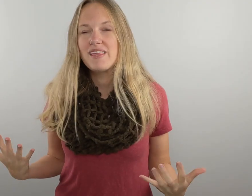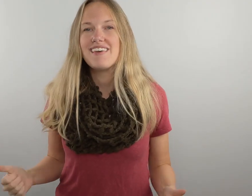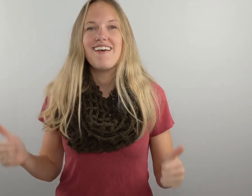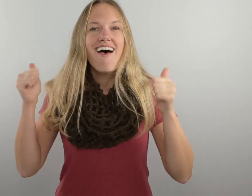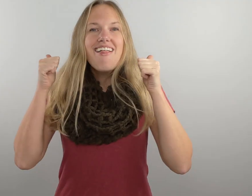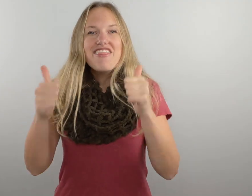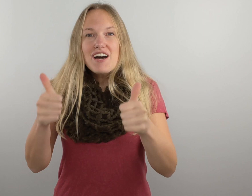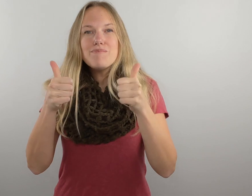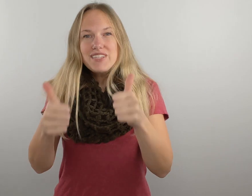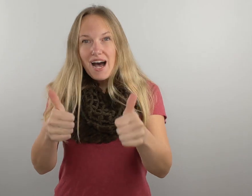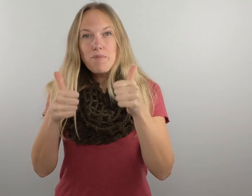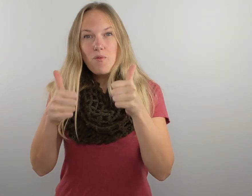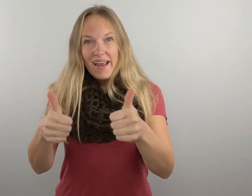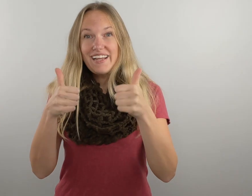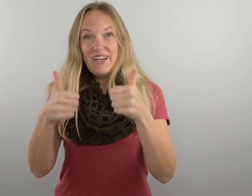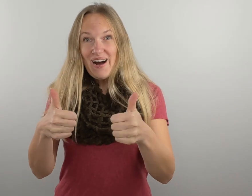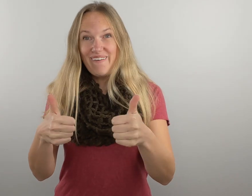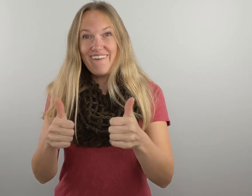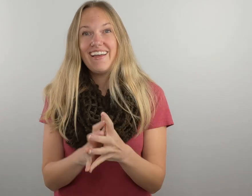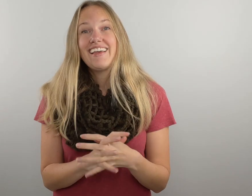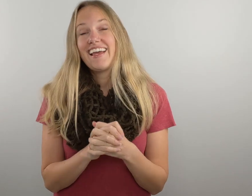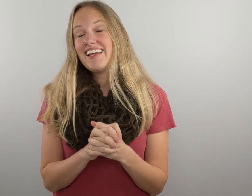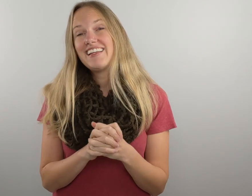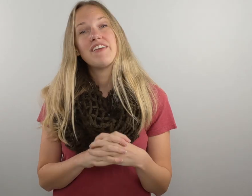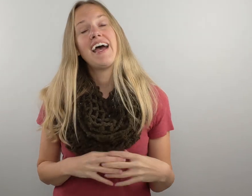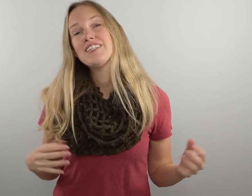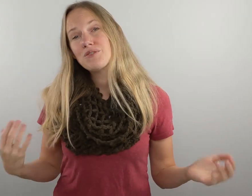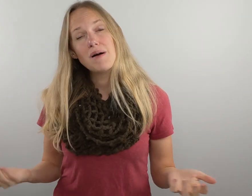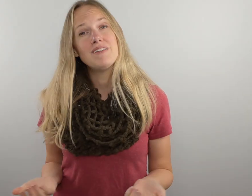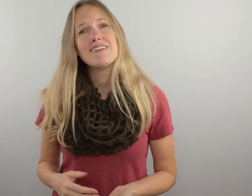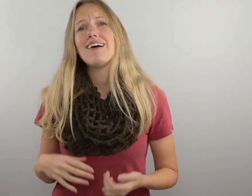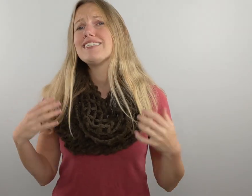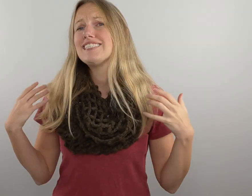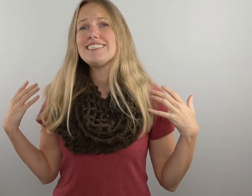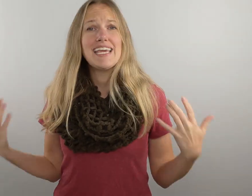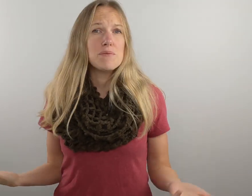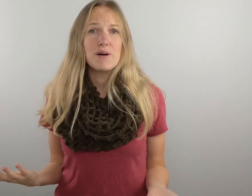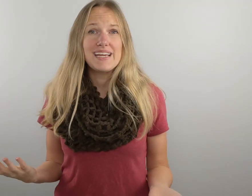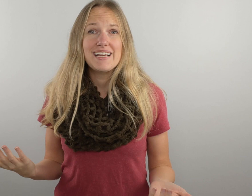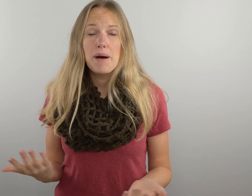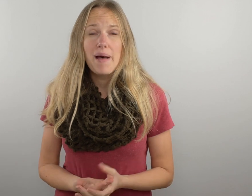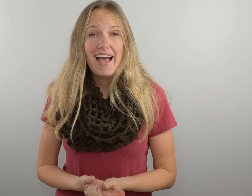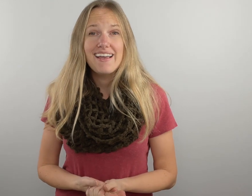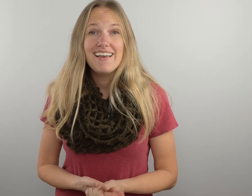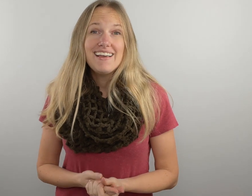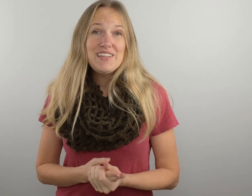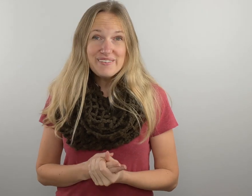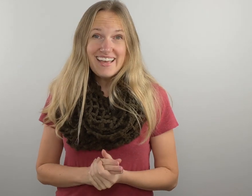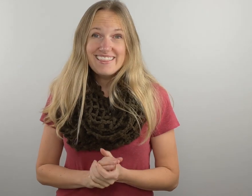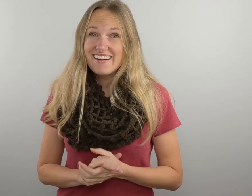it, thumbs up, way to go. Hey, and if you had trouble, gosh, just take a break and come back. You'll get there.